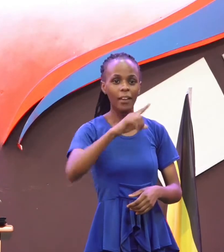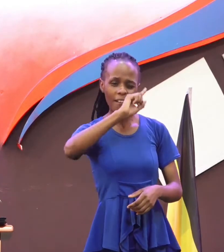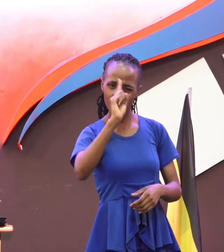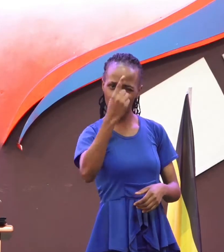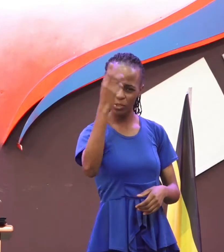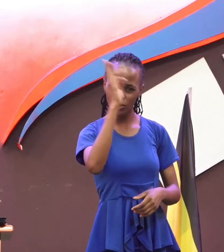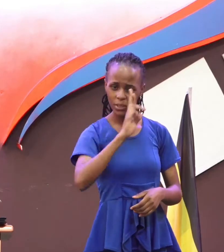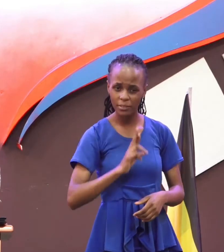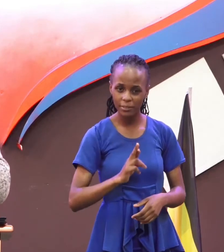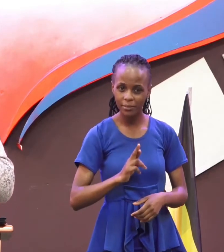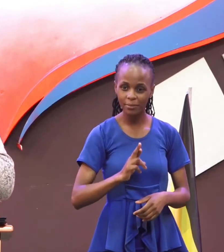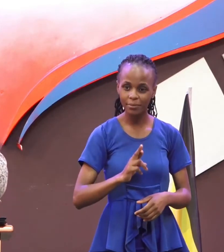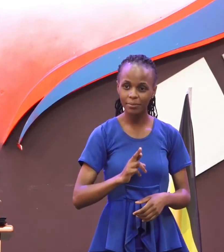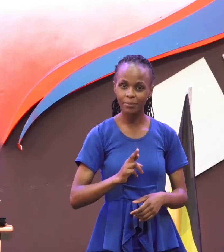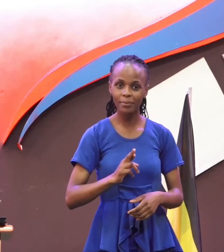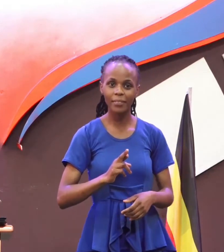The first religion